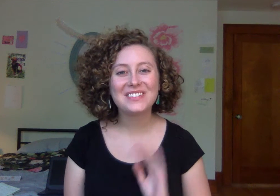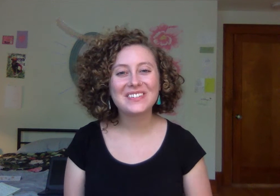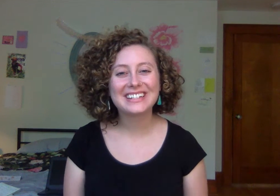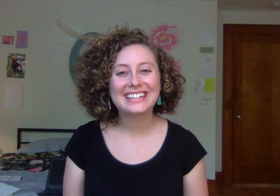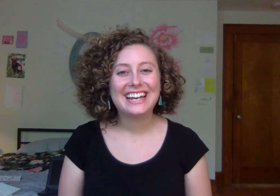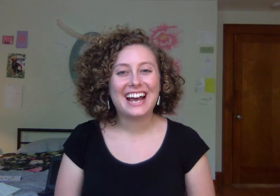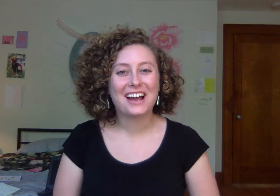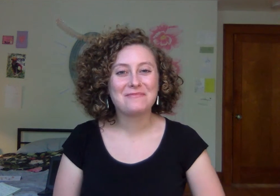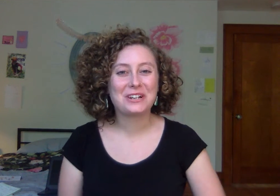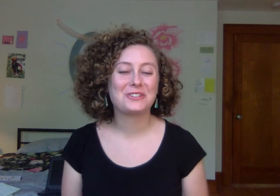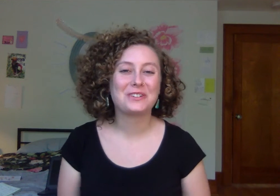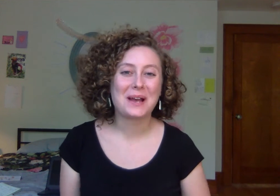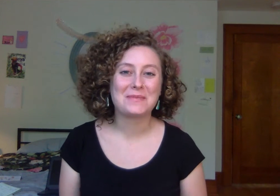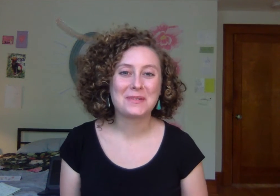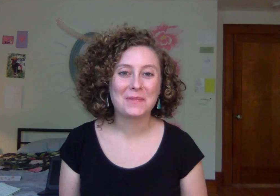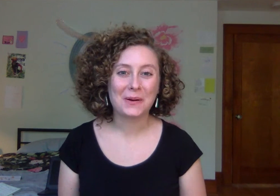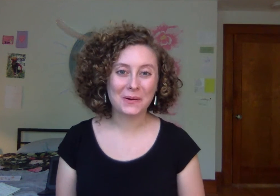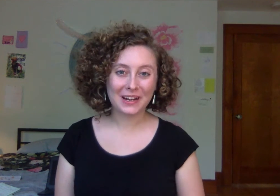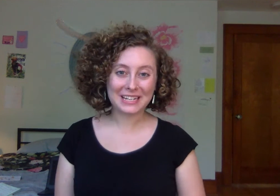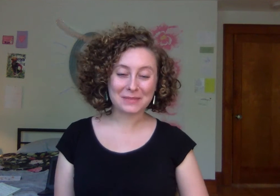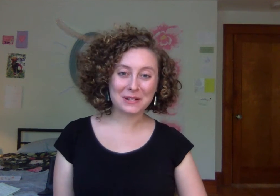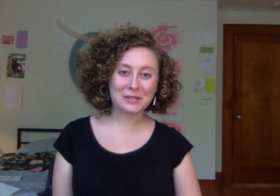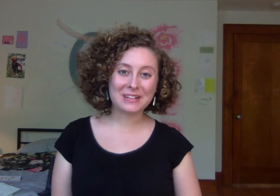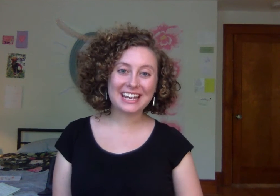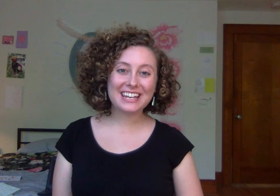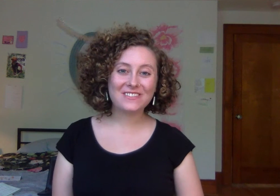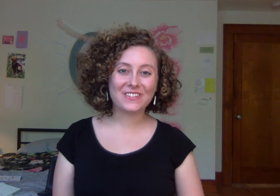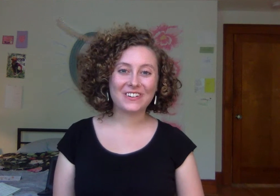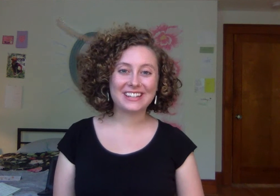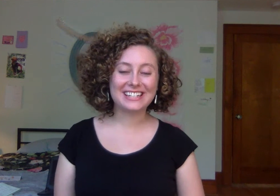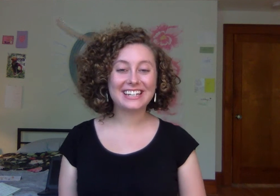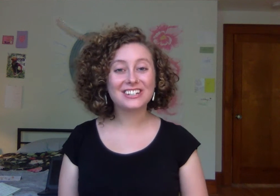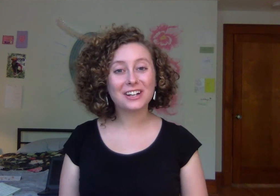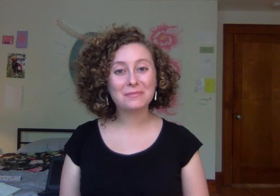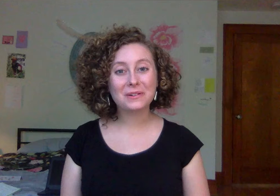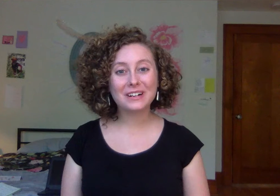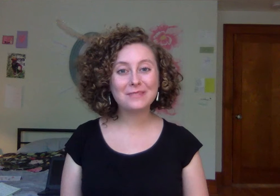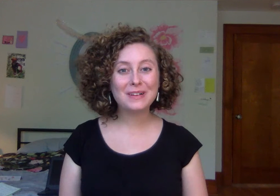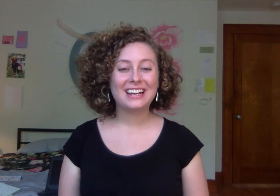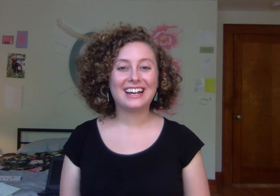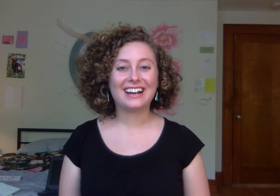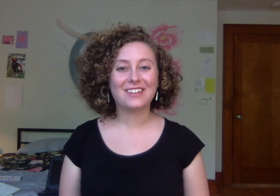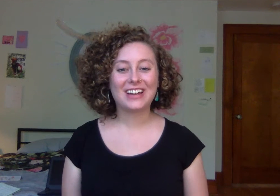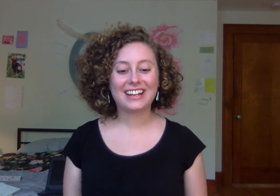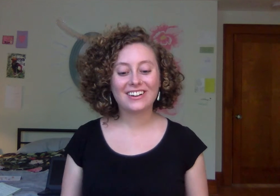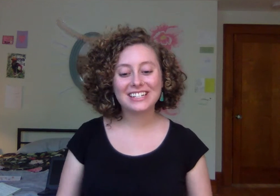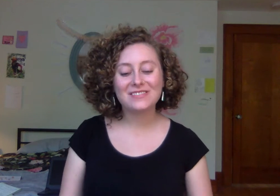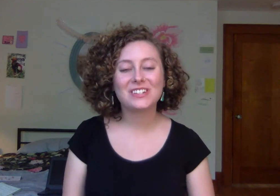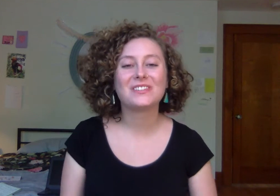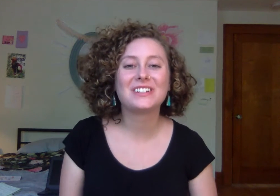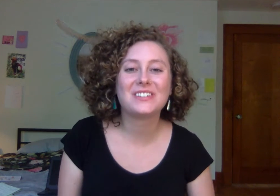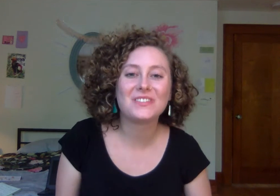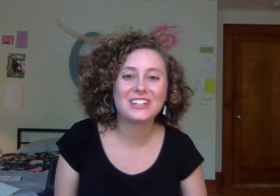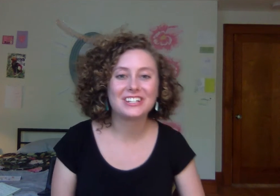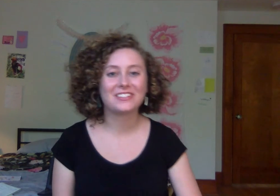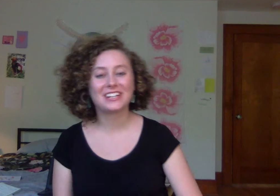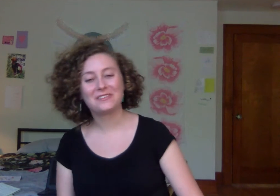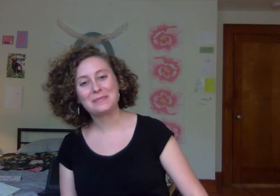Hi everyone, I'm Rachel. I'm the Americorps Case Management Aide for the CHI program. And our team just wanted to reach out to